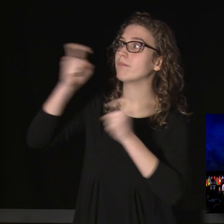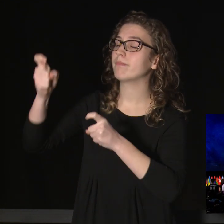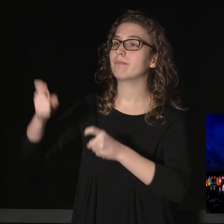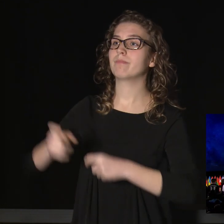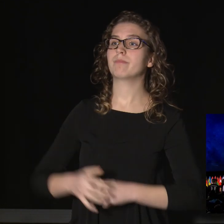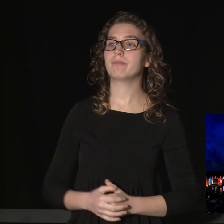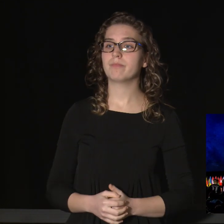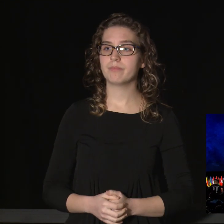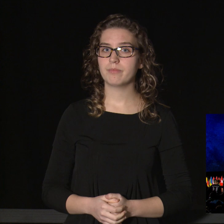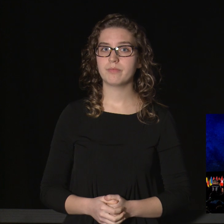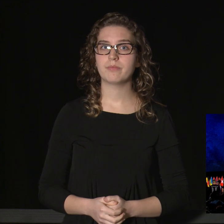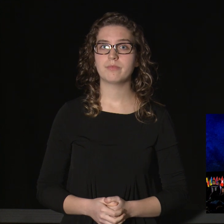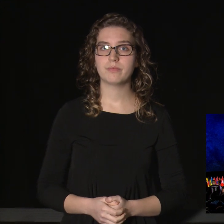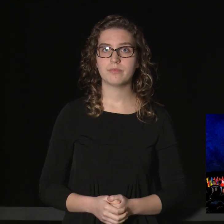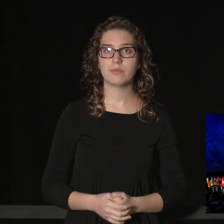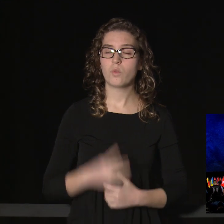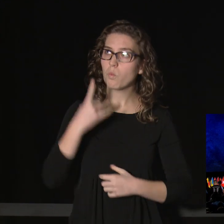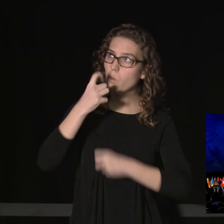1 year.